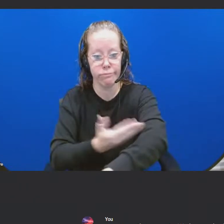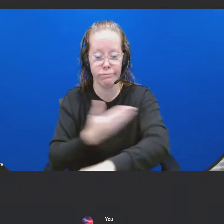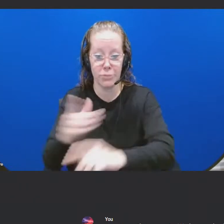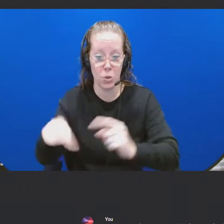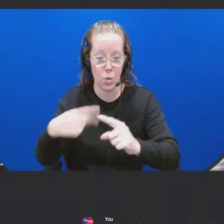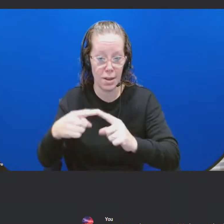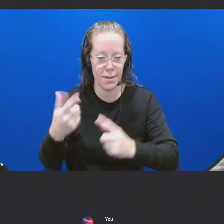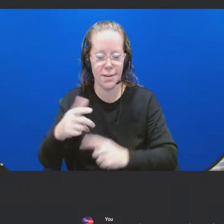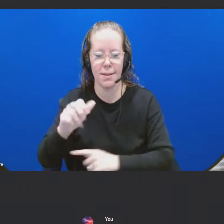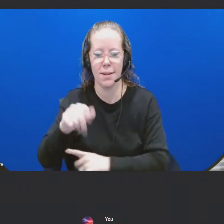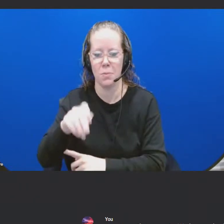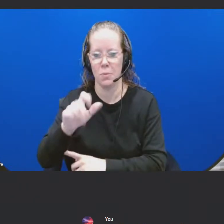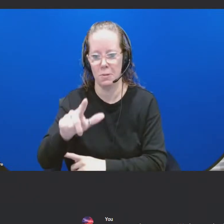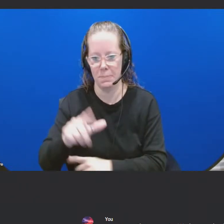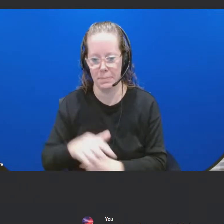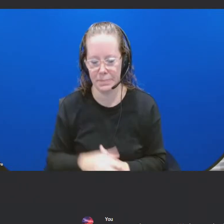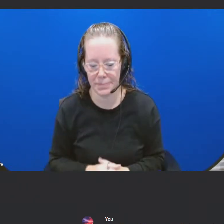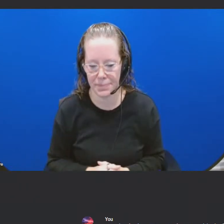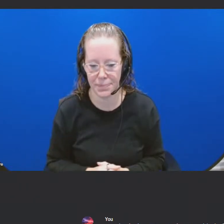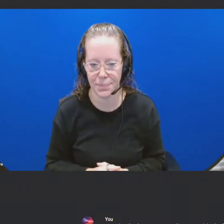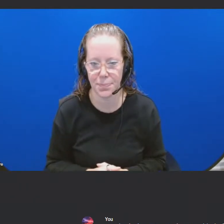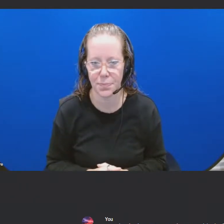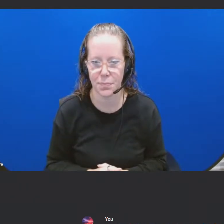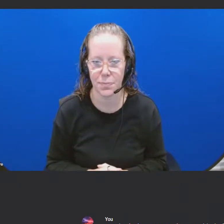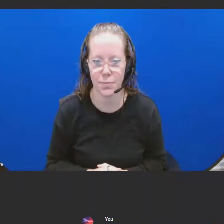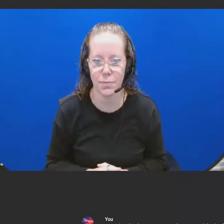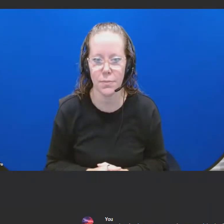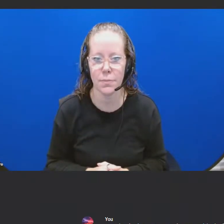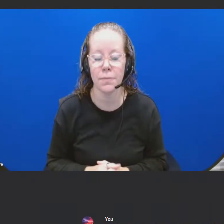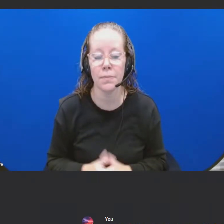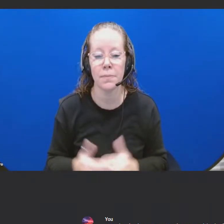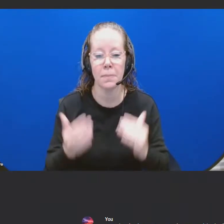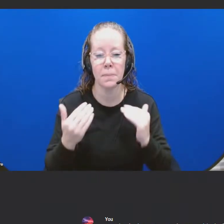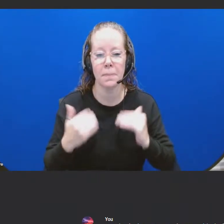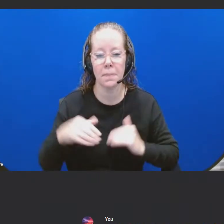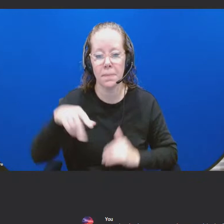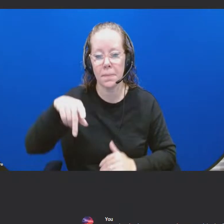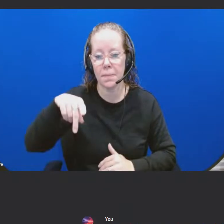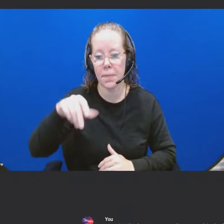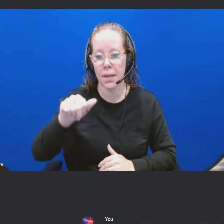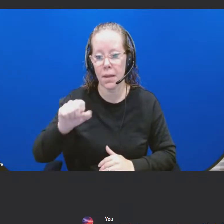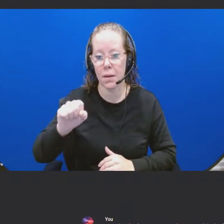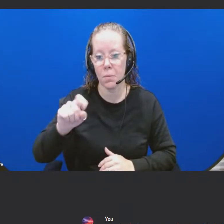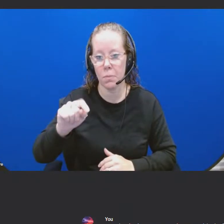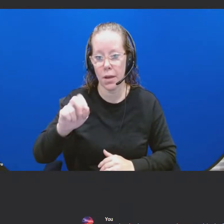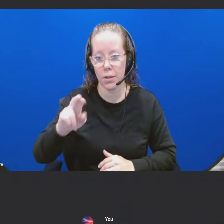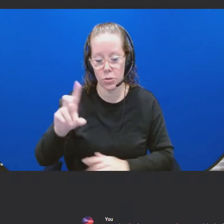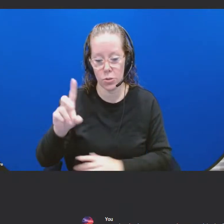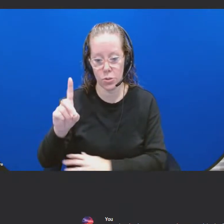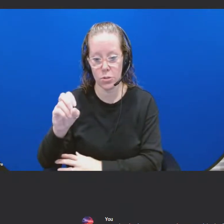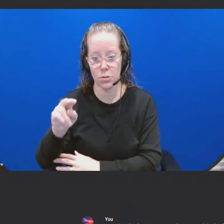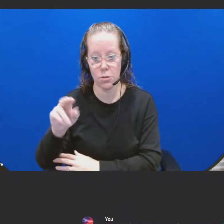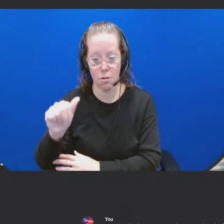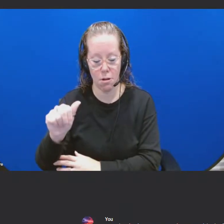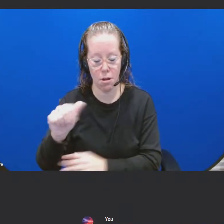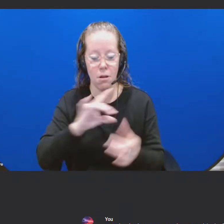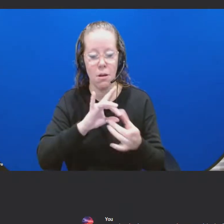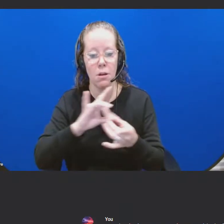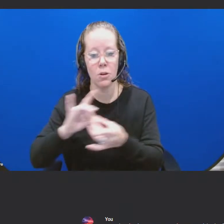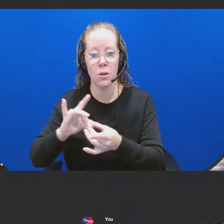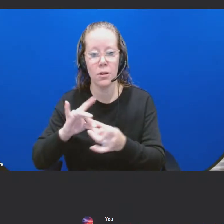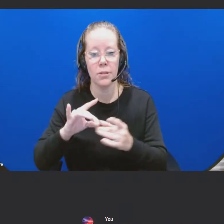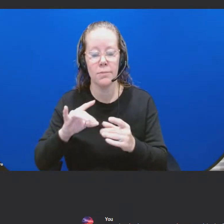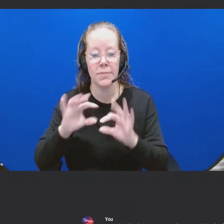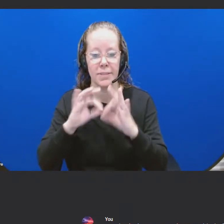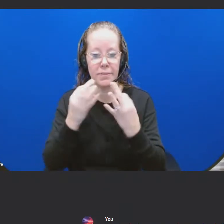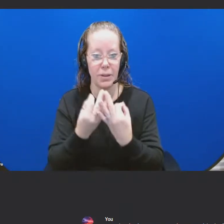So I just have a little blurb here from Pastor Donna in relation to the Family Council. So